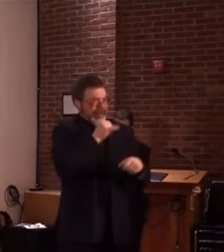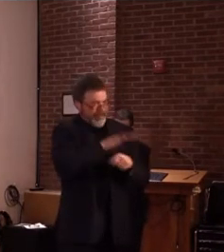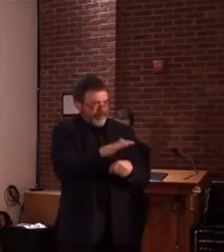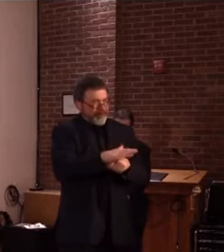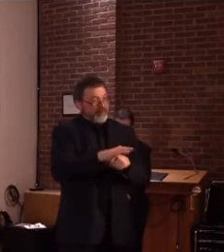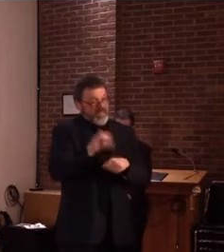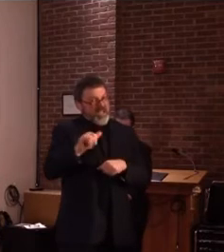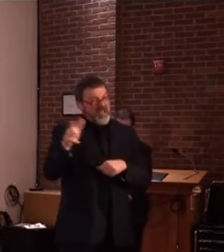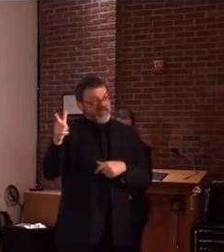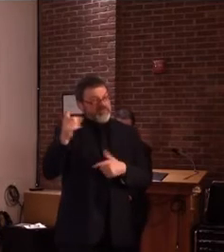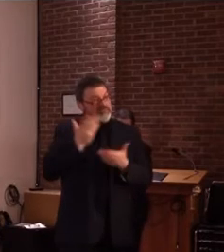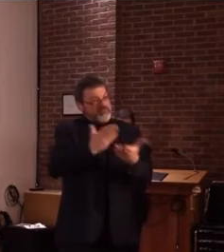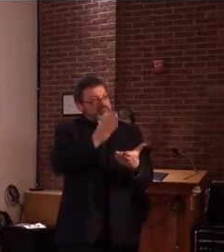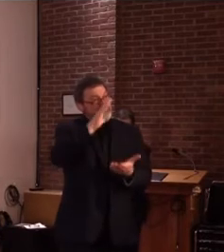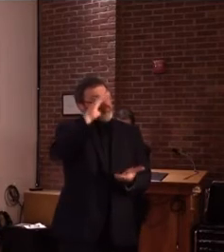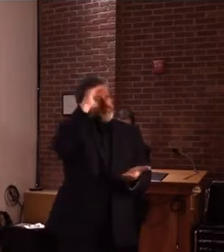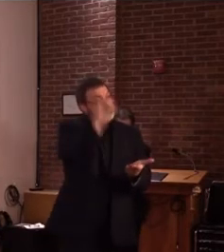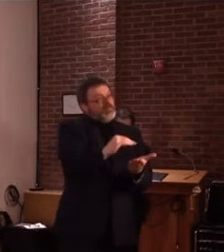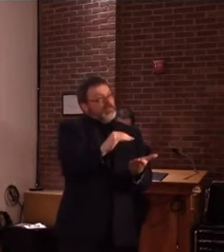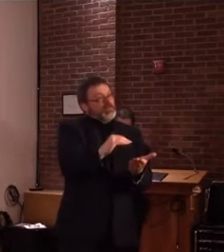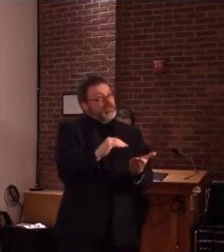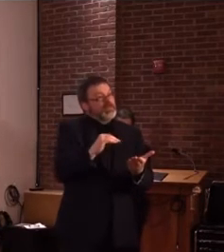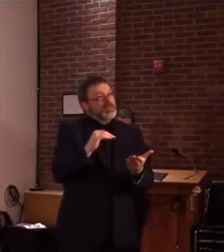the line. Maybe she could answer that.